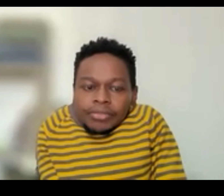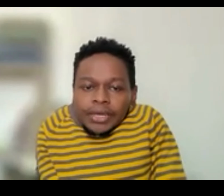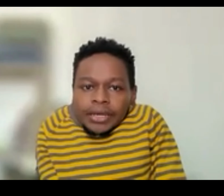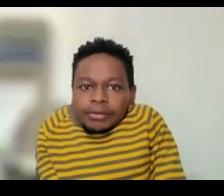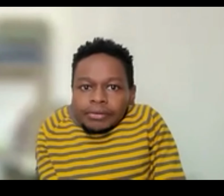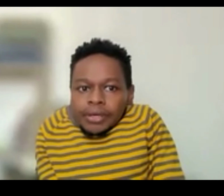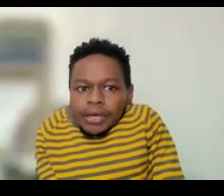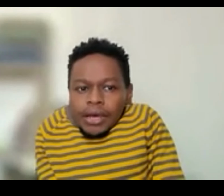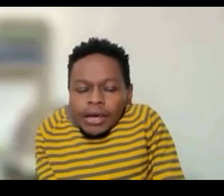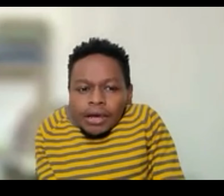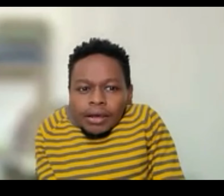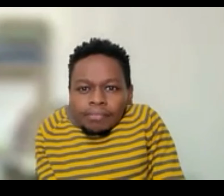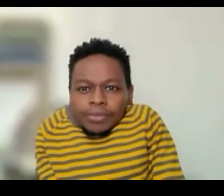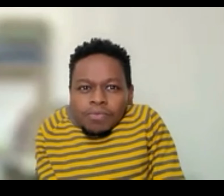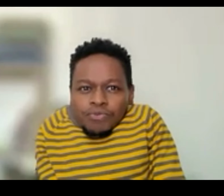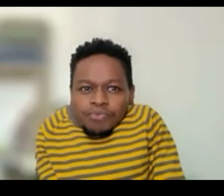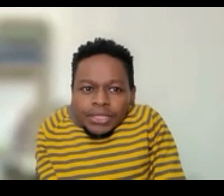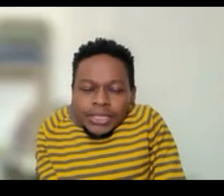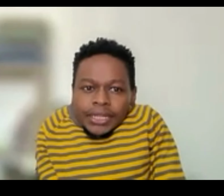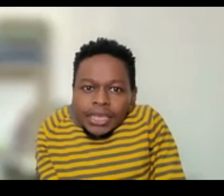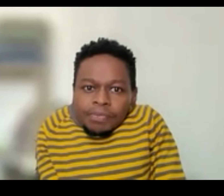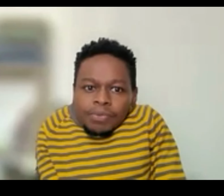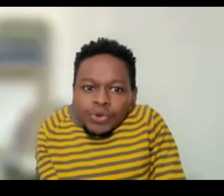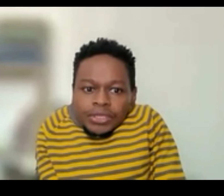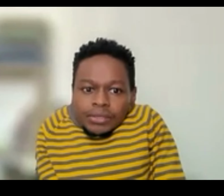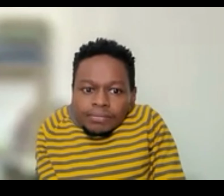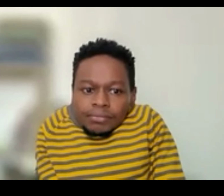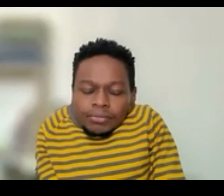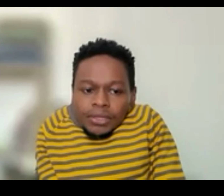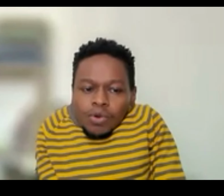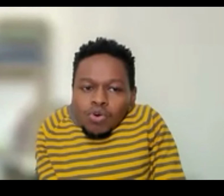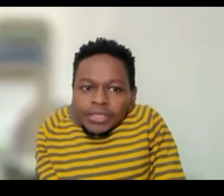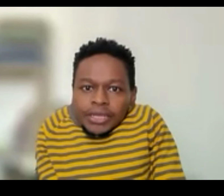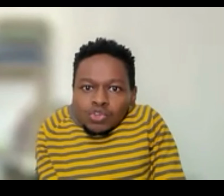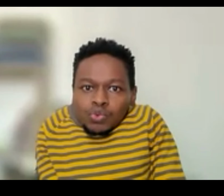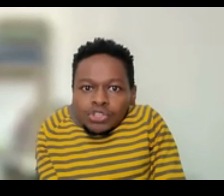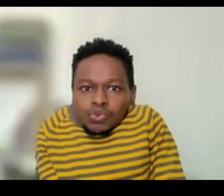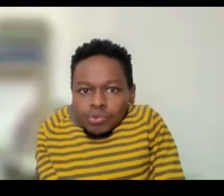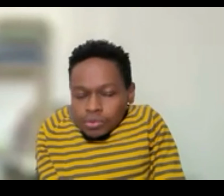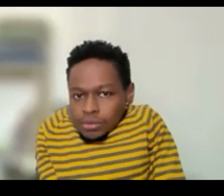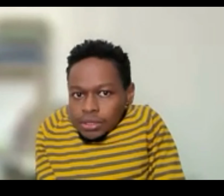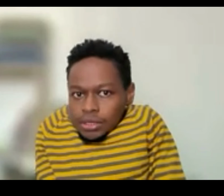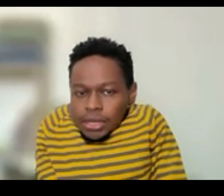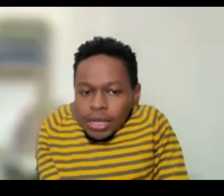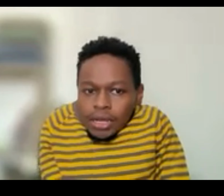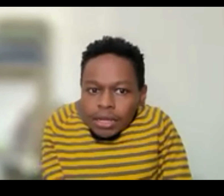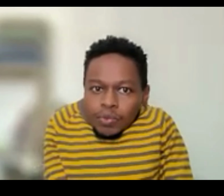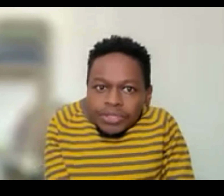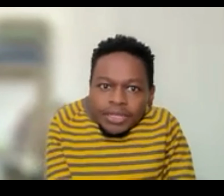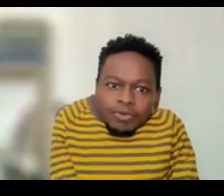than movements can keep up with, what then do we do with some of the